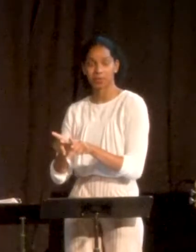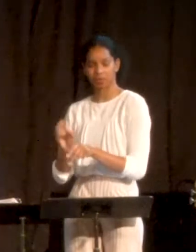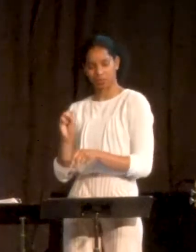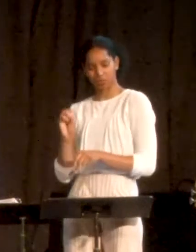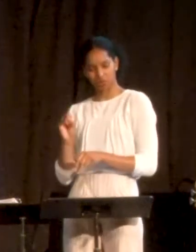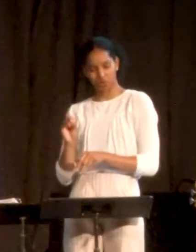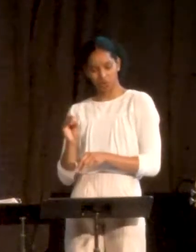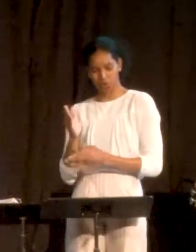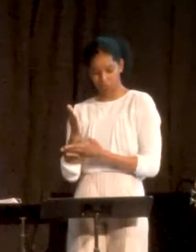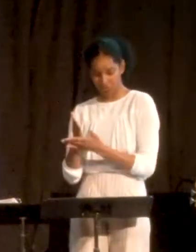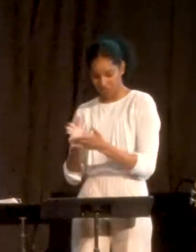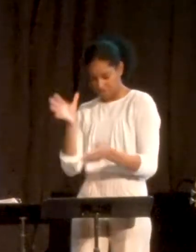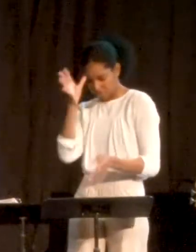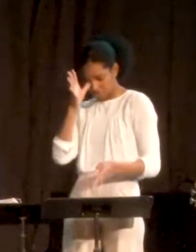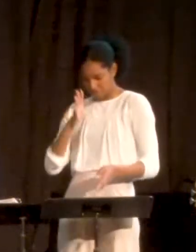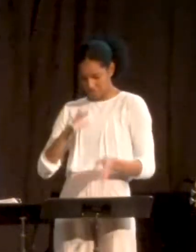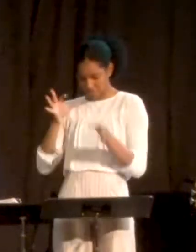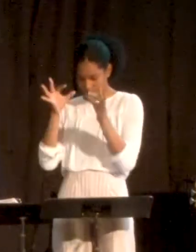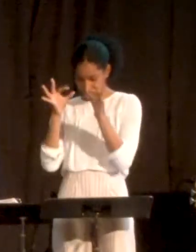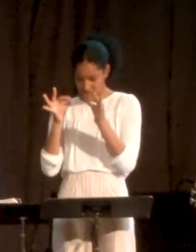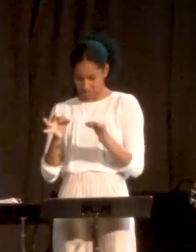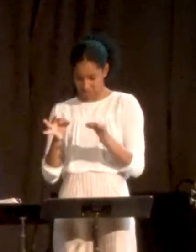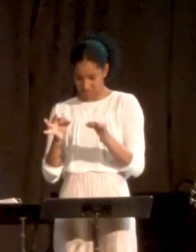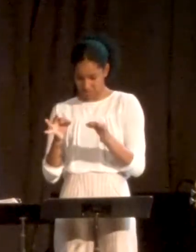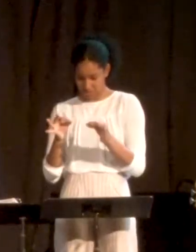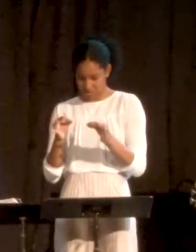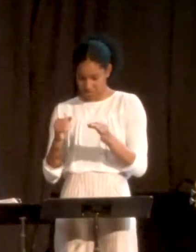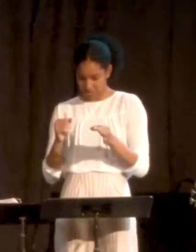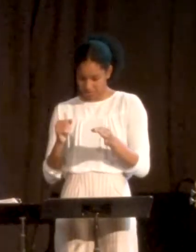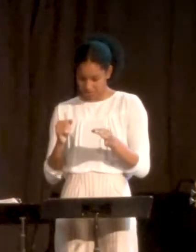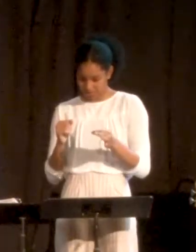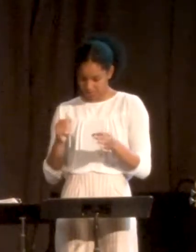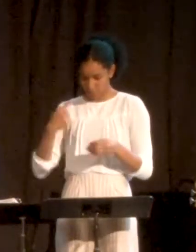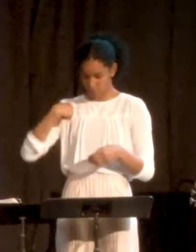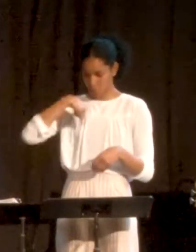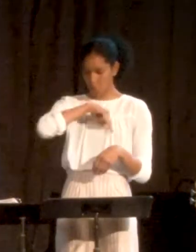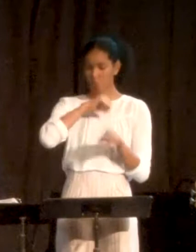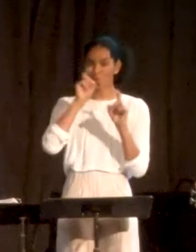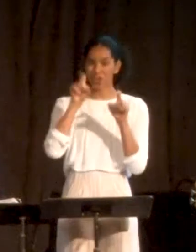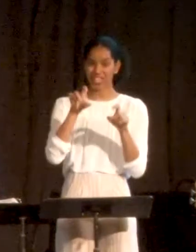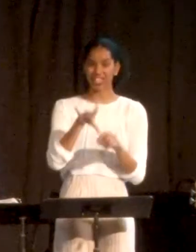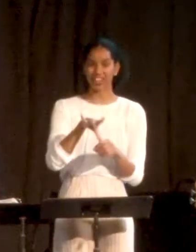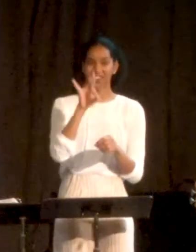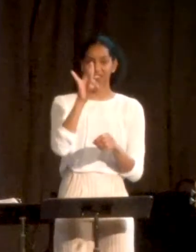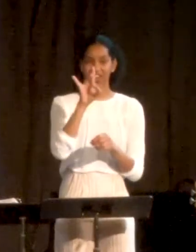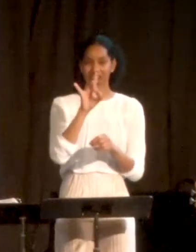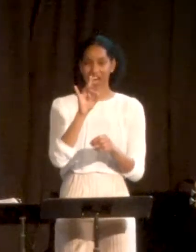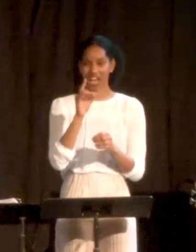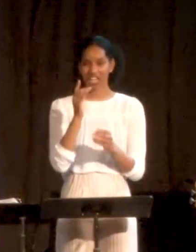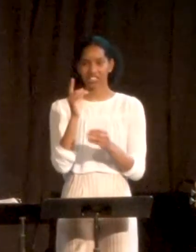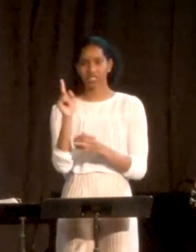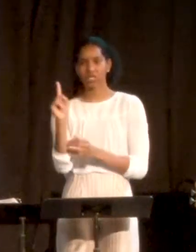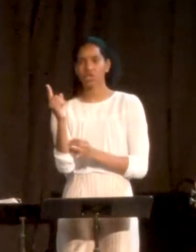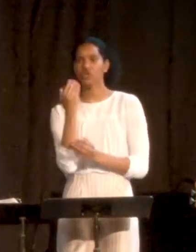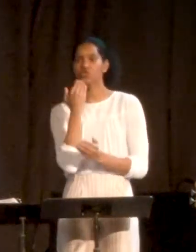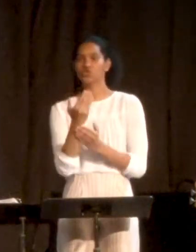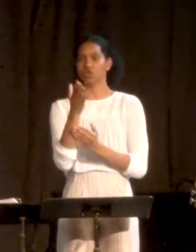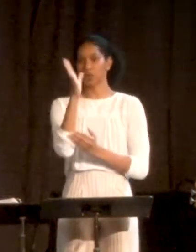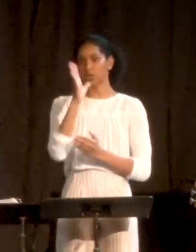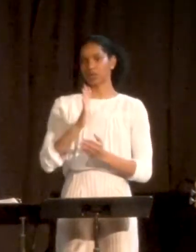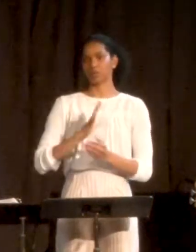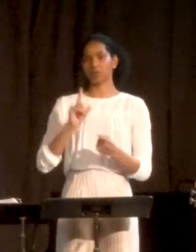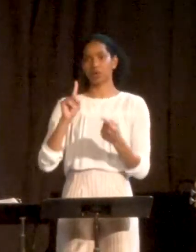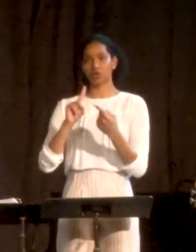good standing, full of the Spirit and of wisdom, whom we may appoint to this task, while we, for